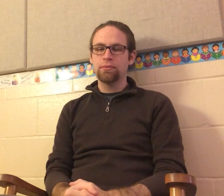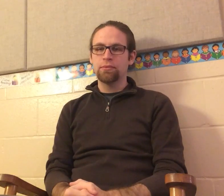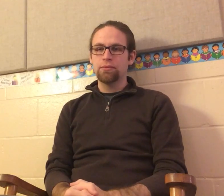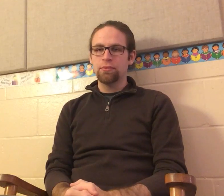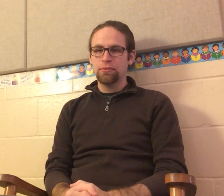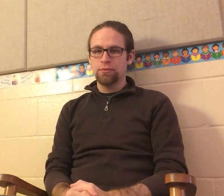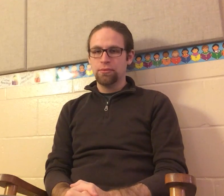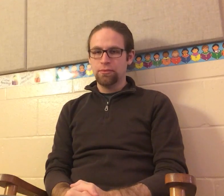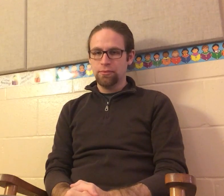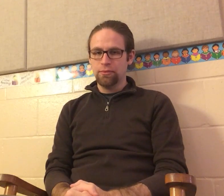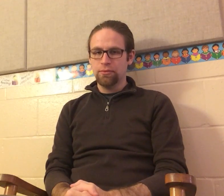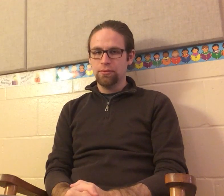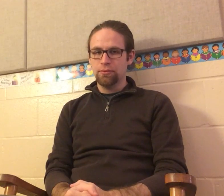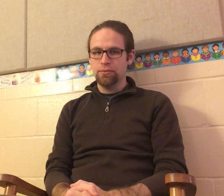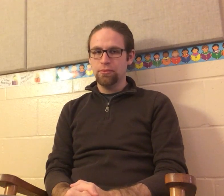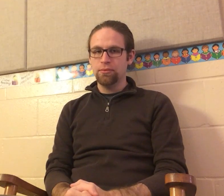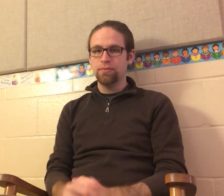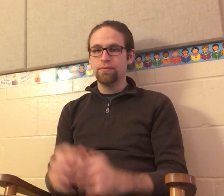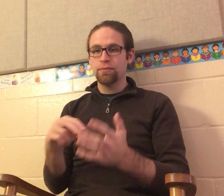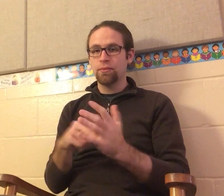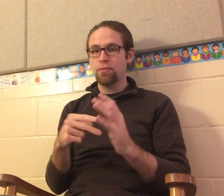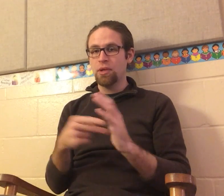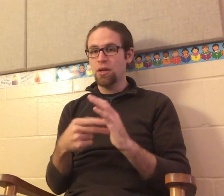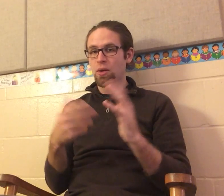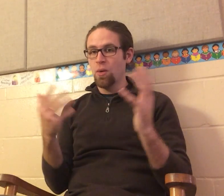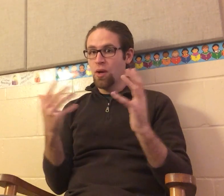It also means that summer has arrived in the southern hemisphere.